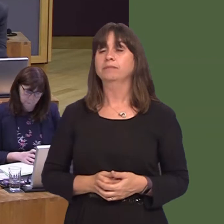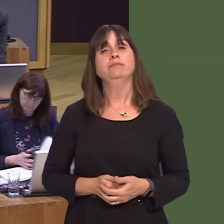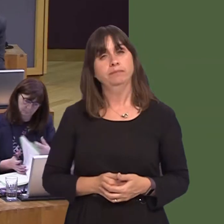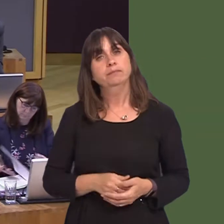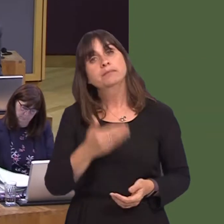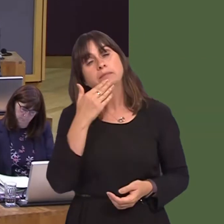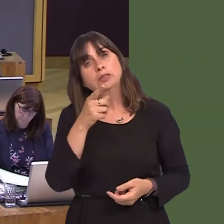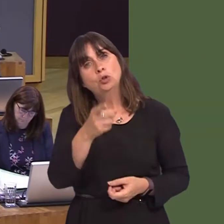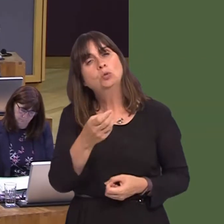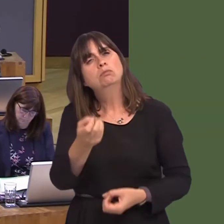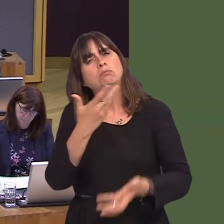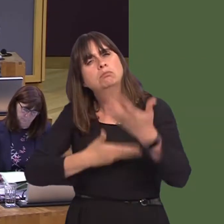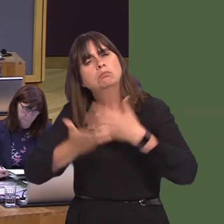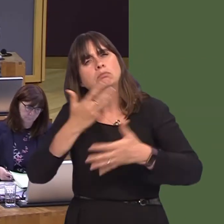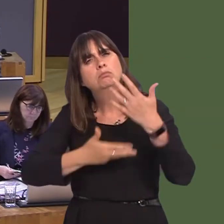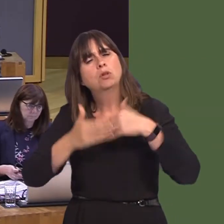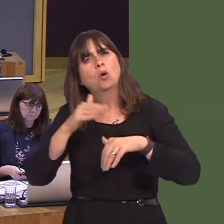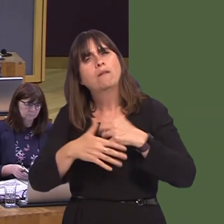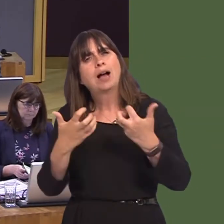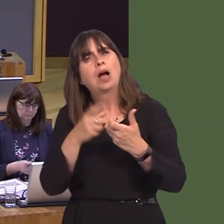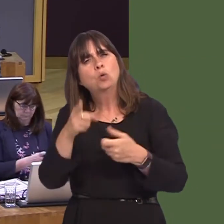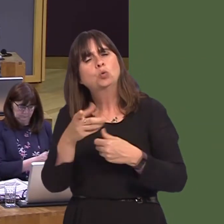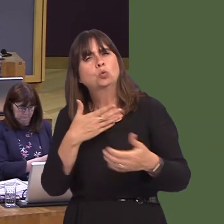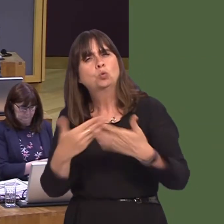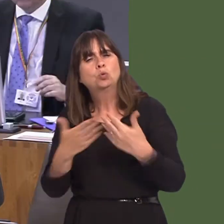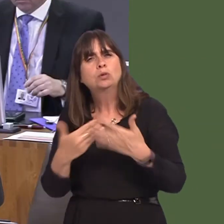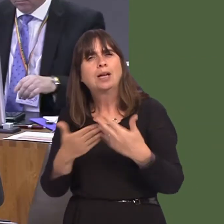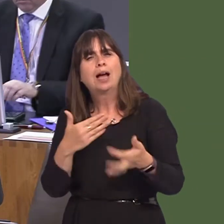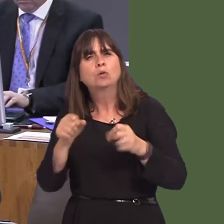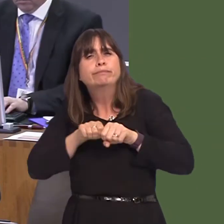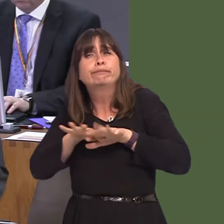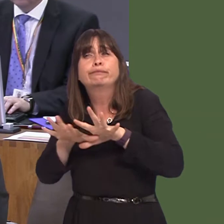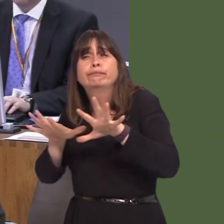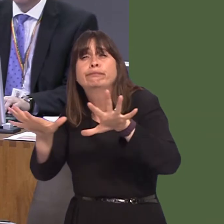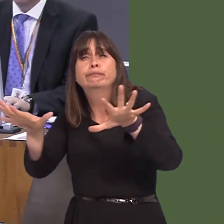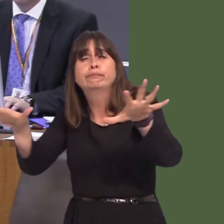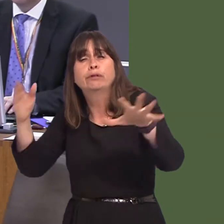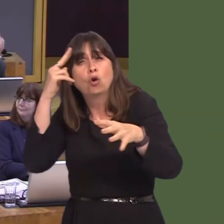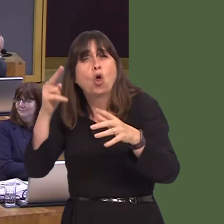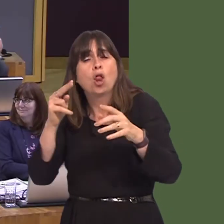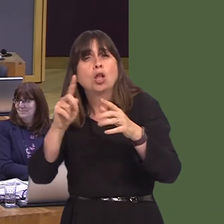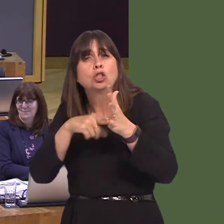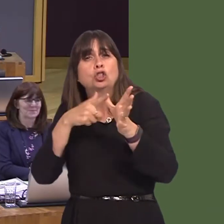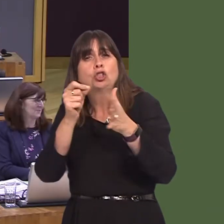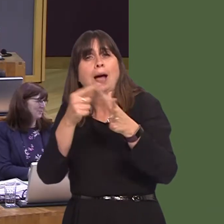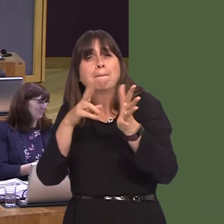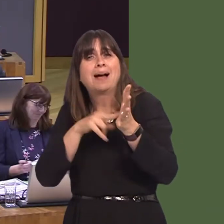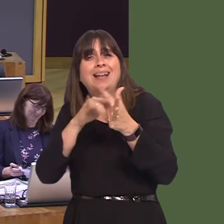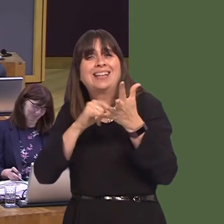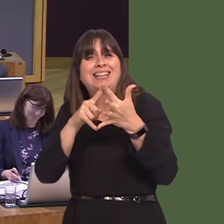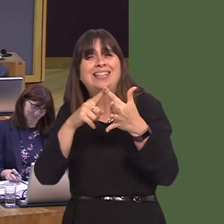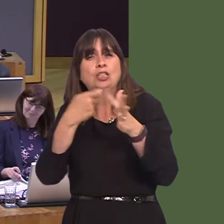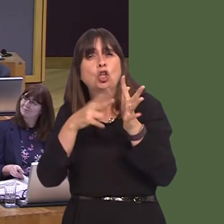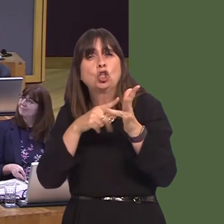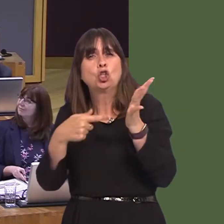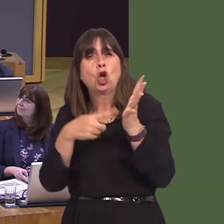Hedges. Will the First Minister make a statement on efforts to tackle the problems caused by Japanese knotweed? We do work with partner